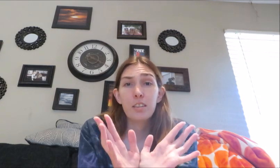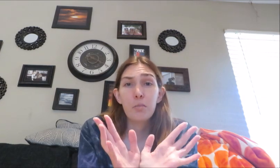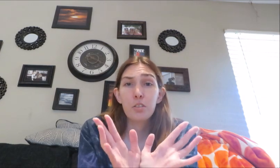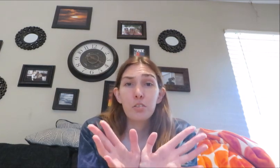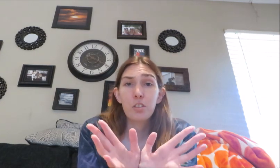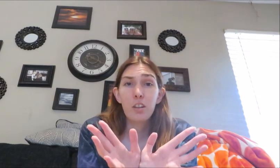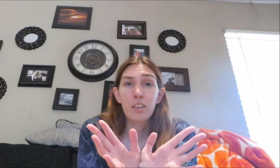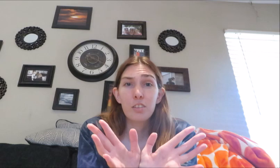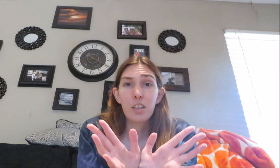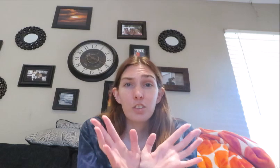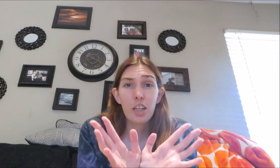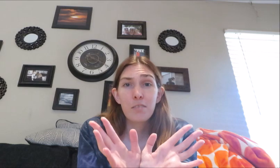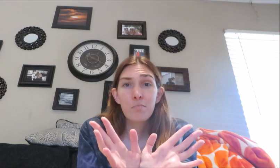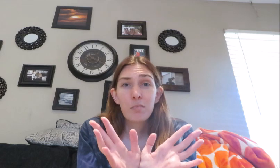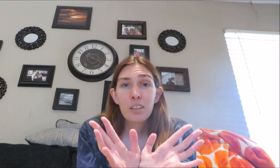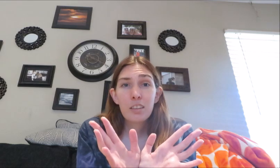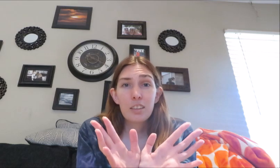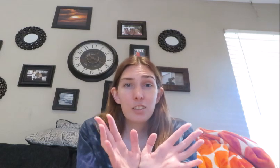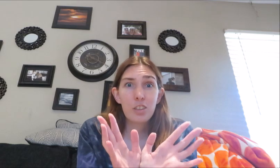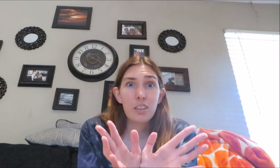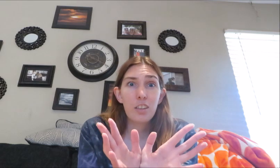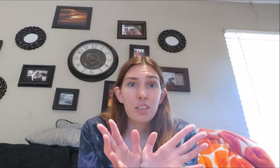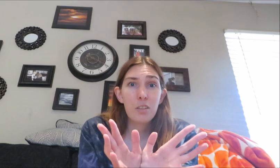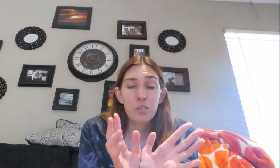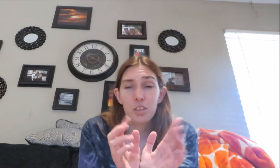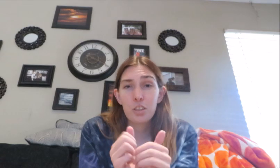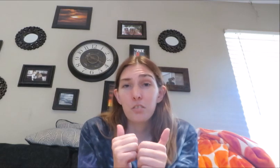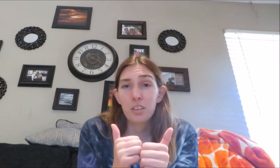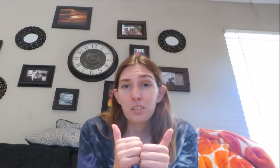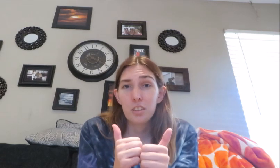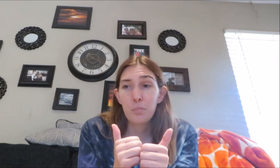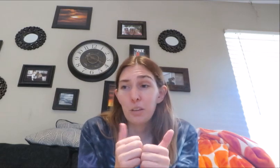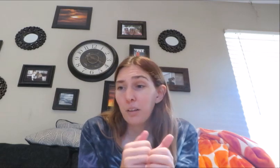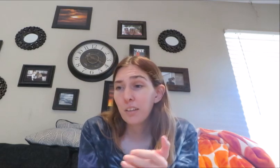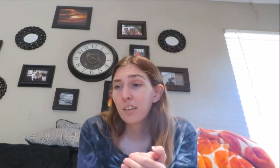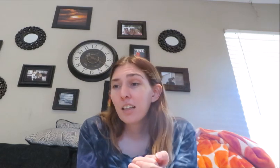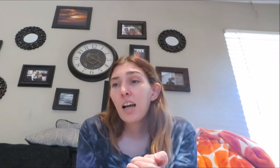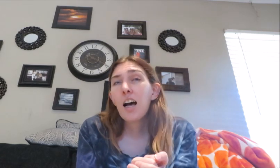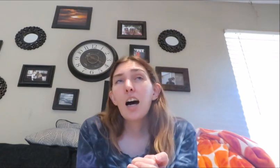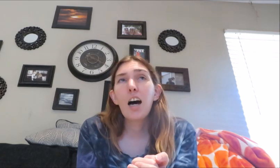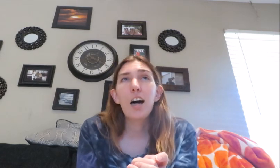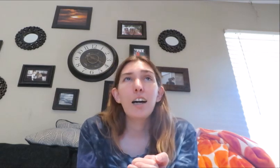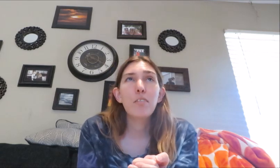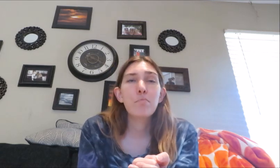I'm just used to calling their stuff chai. Because of their chai tea latte, which is actually really good too, by the way.